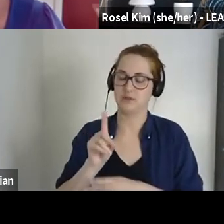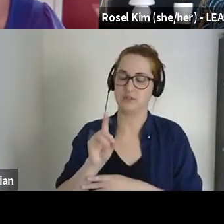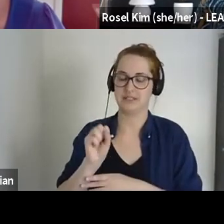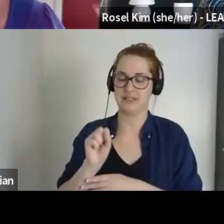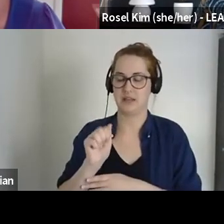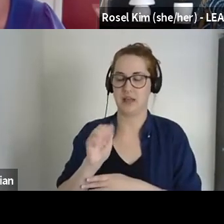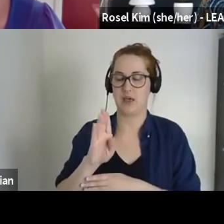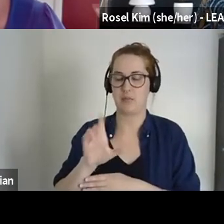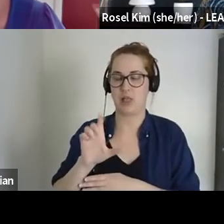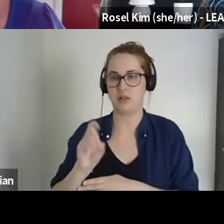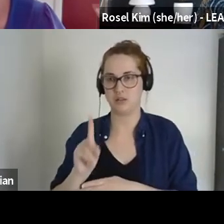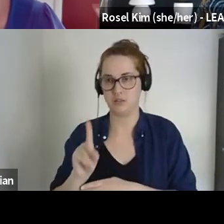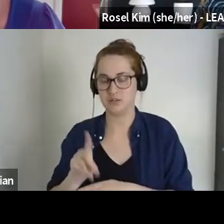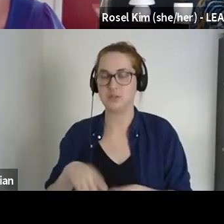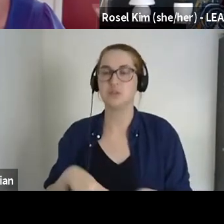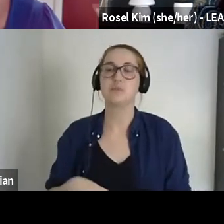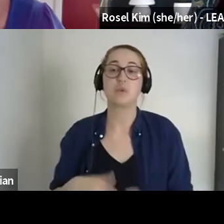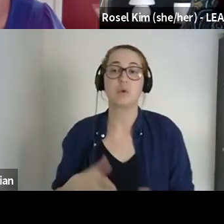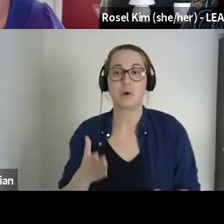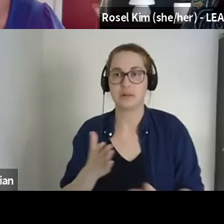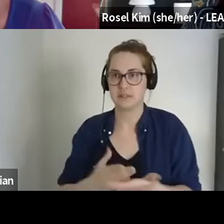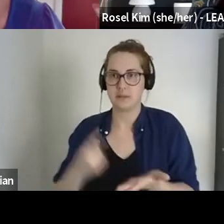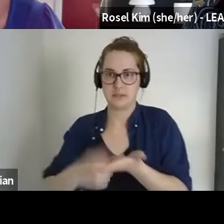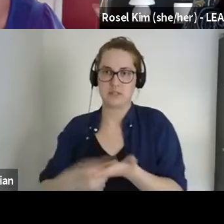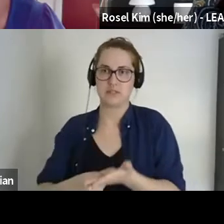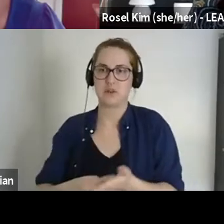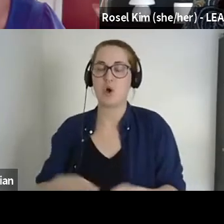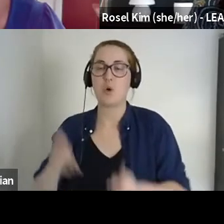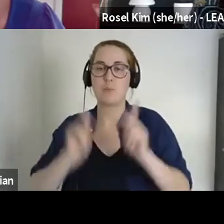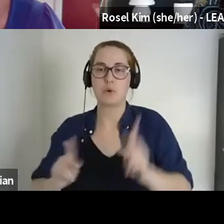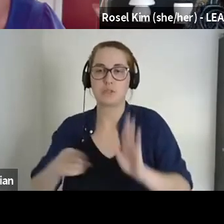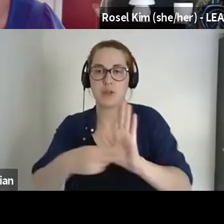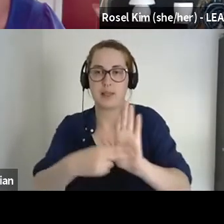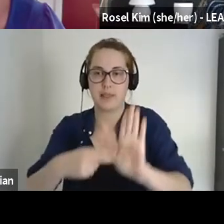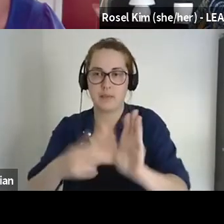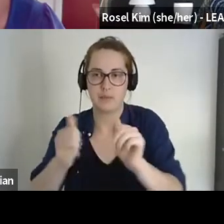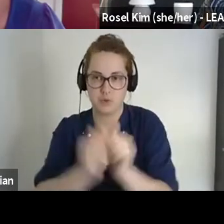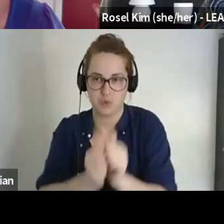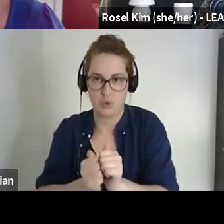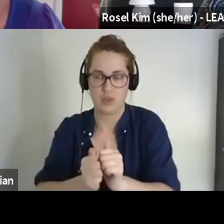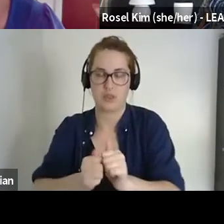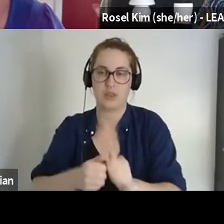prefers to use the term person labeled with an intellectual or developmental disability. really signaling that,